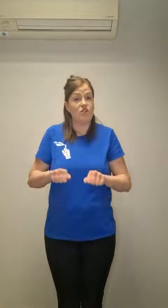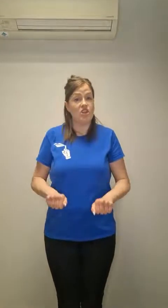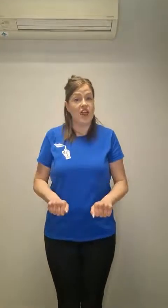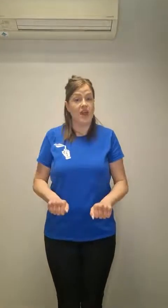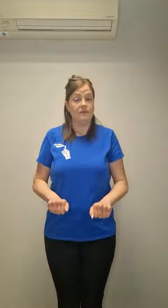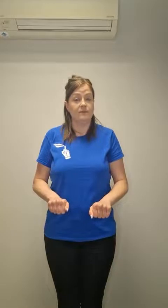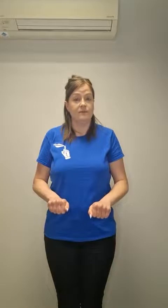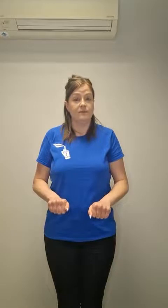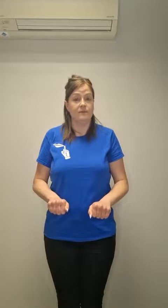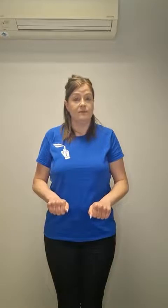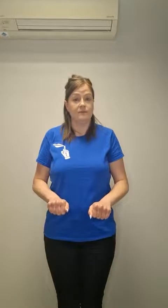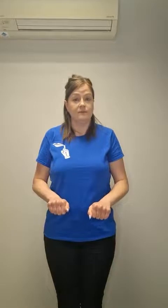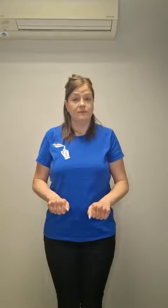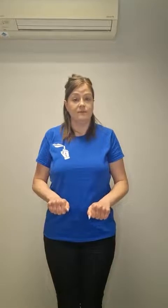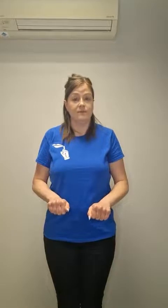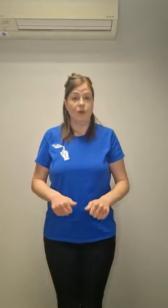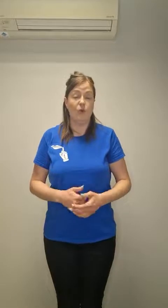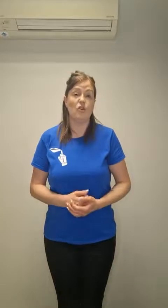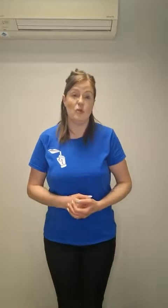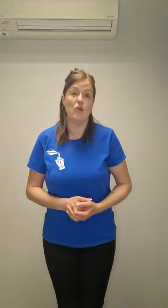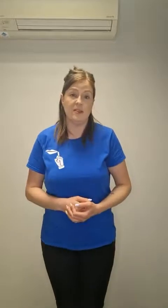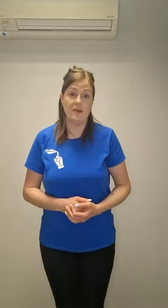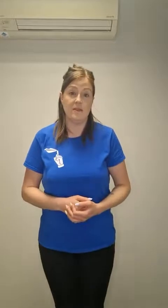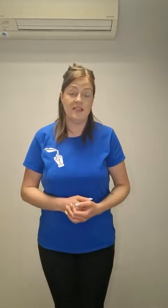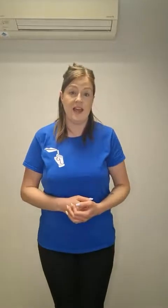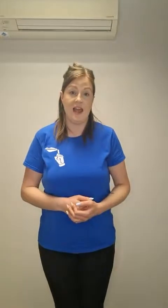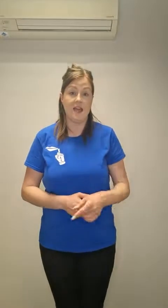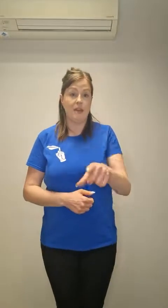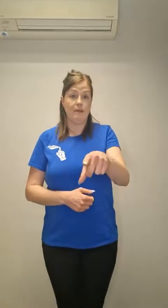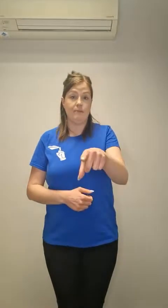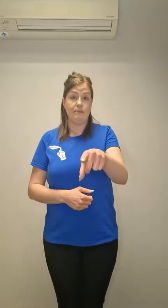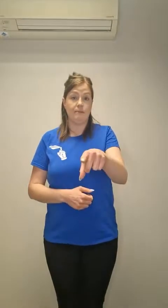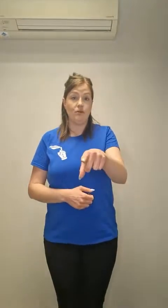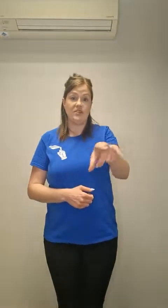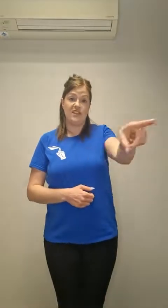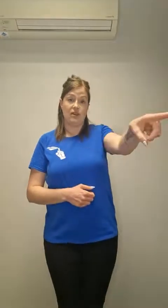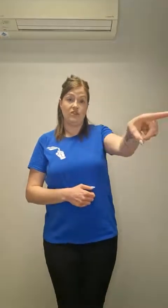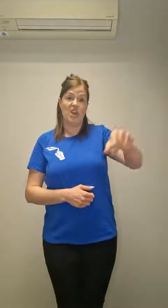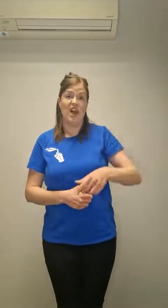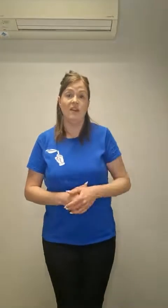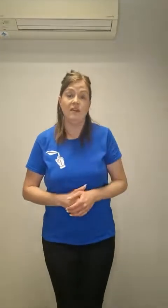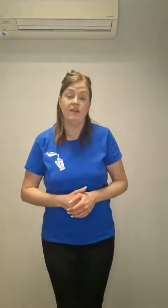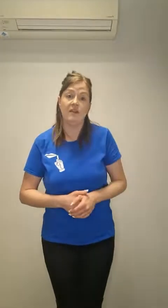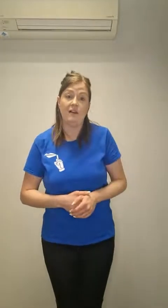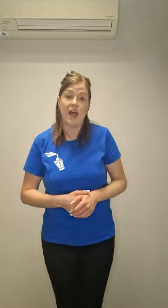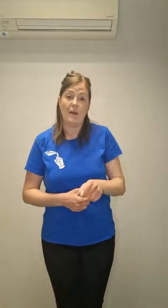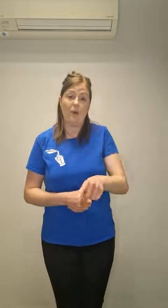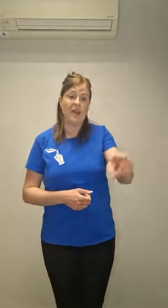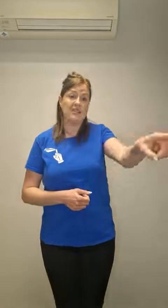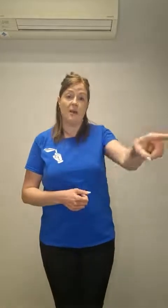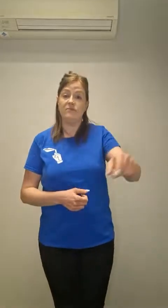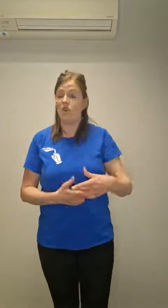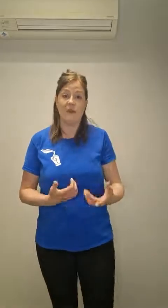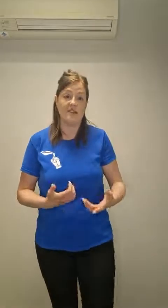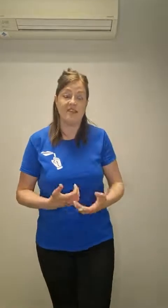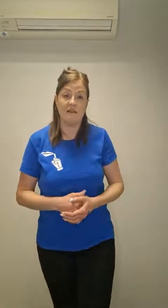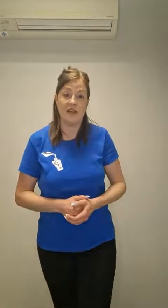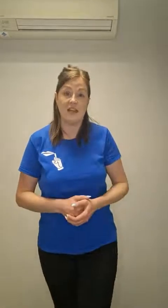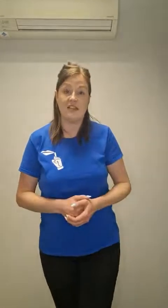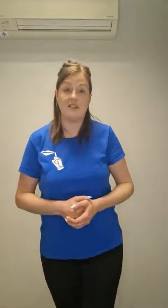chair. Or you could simply say, put your teddy on the chair, and point to them. You don't necessarily need to sign.